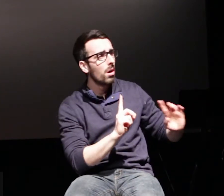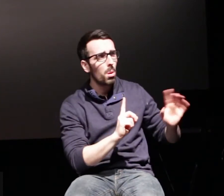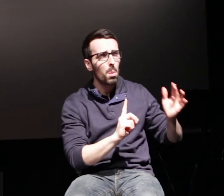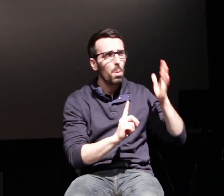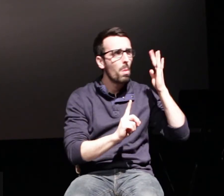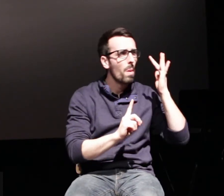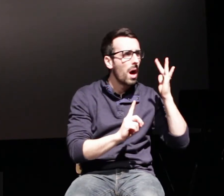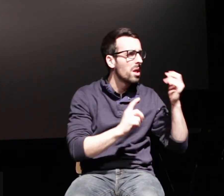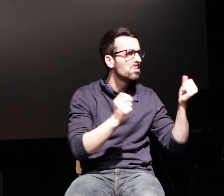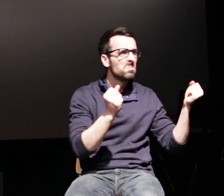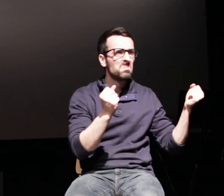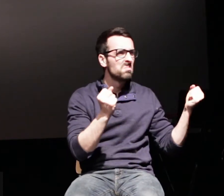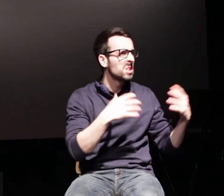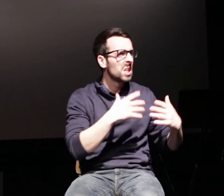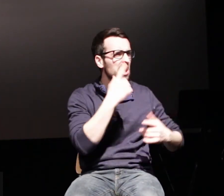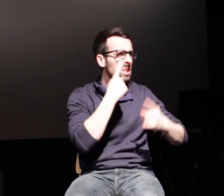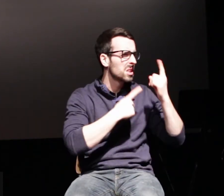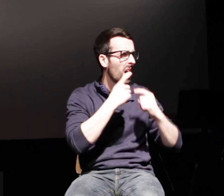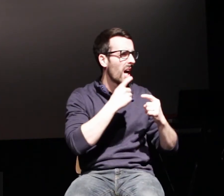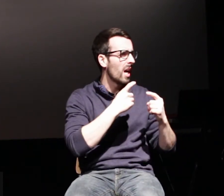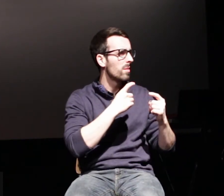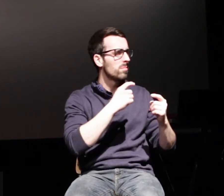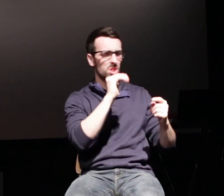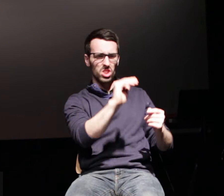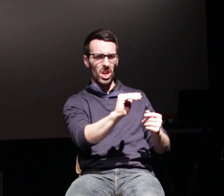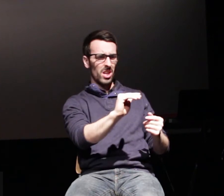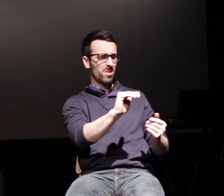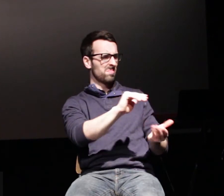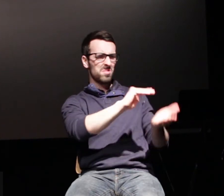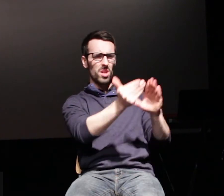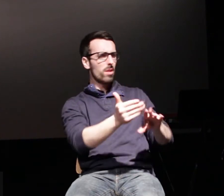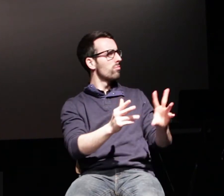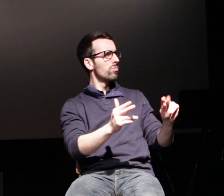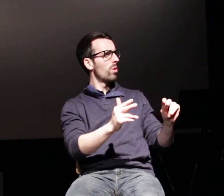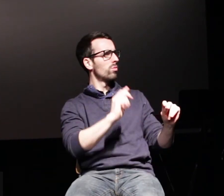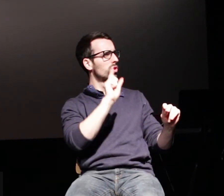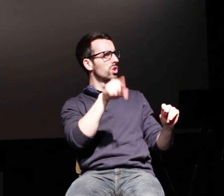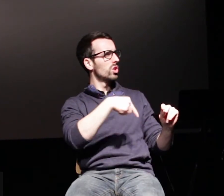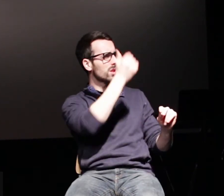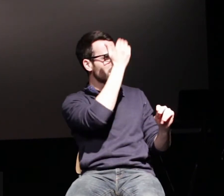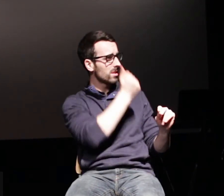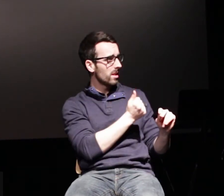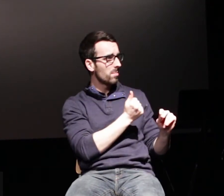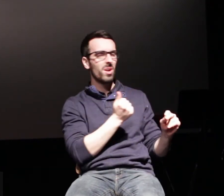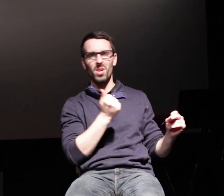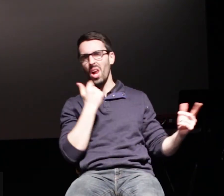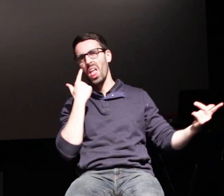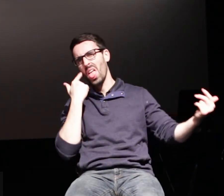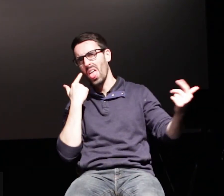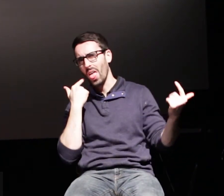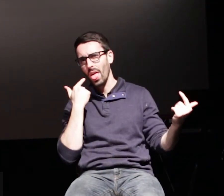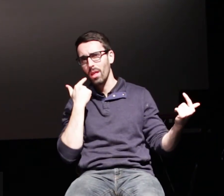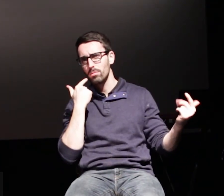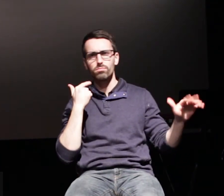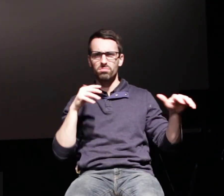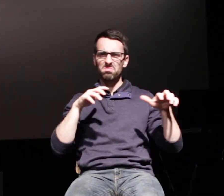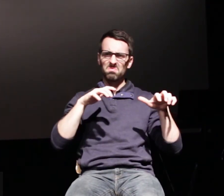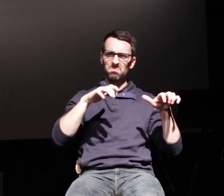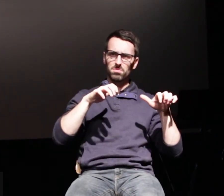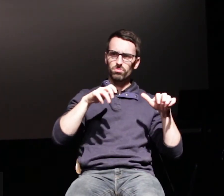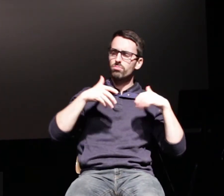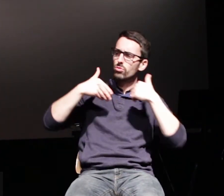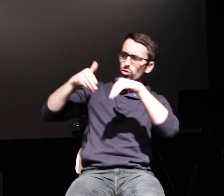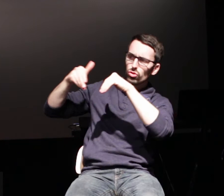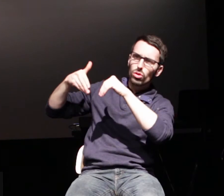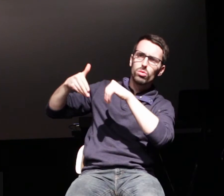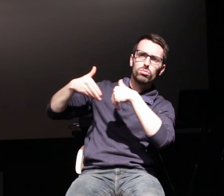not dead, she's only asleep. The crowd laughed at him, but he made them all leave, and he took the girl's father and